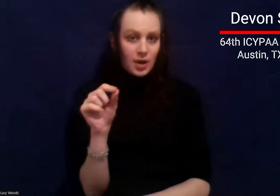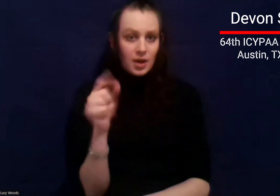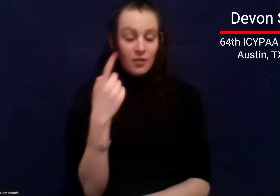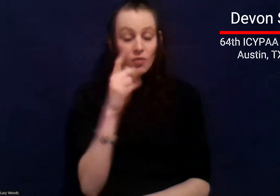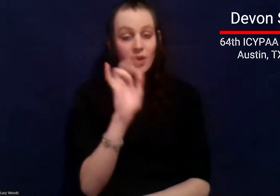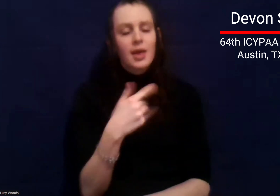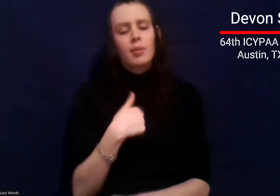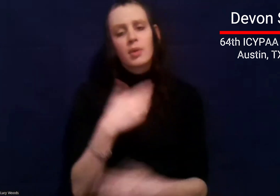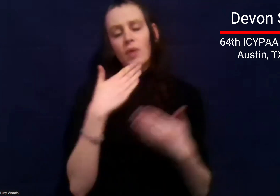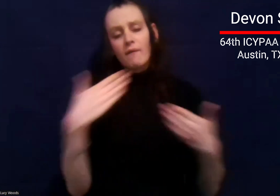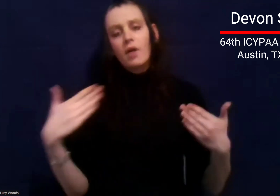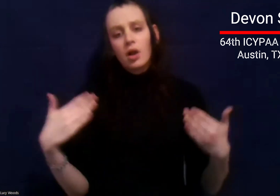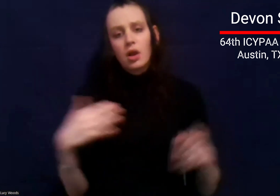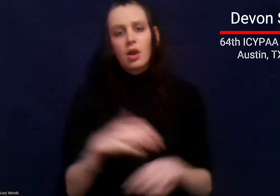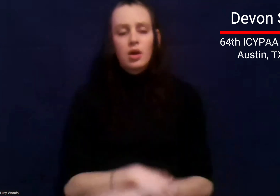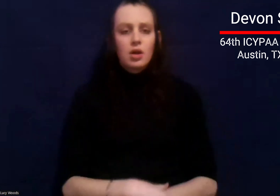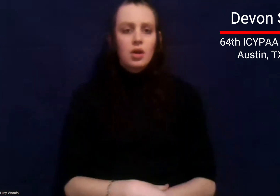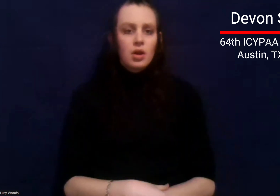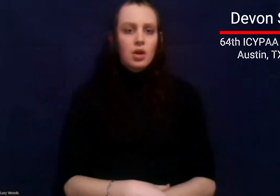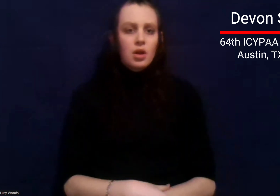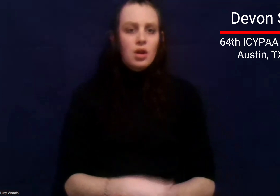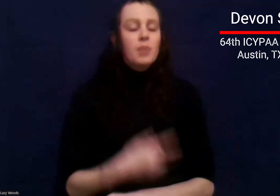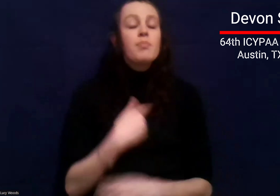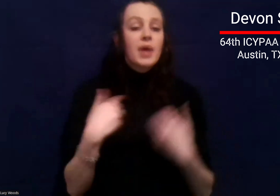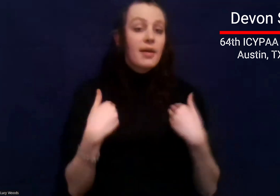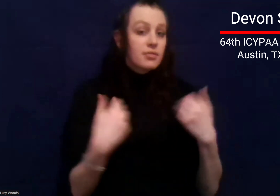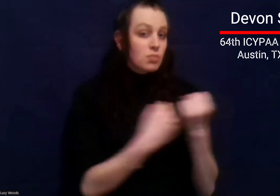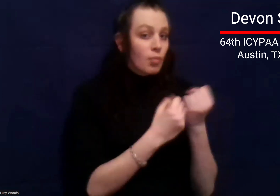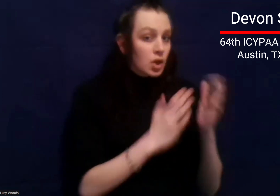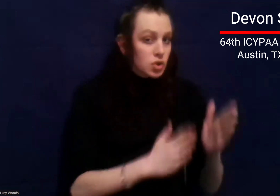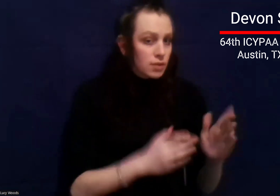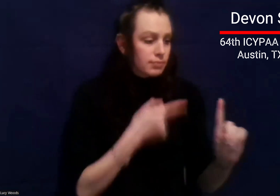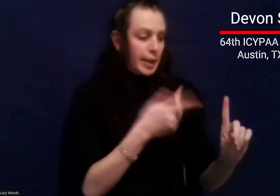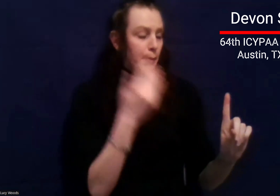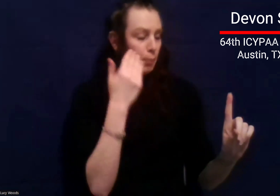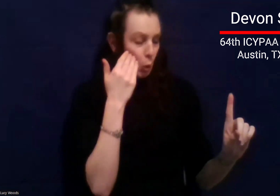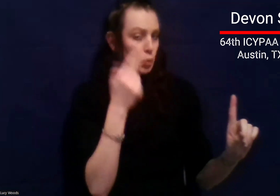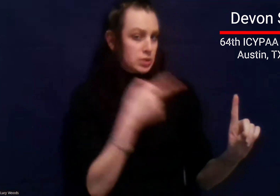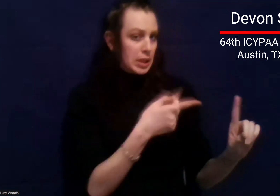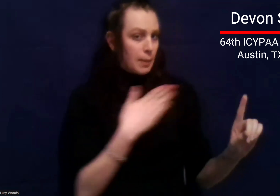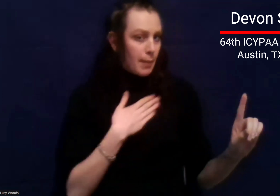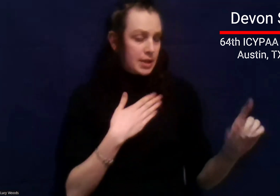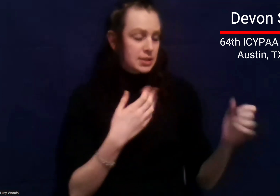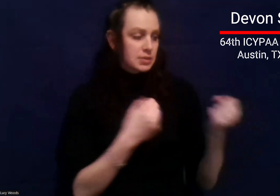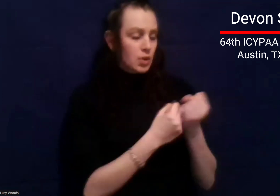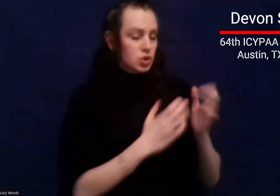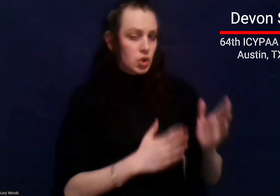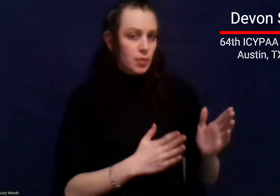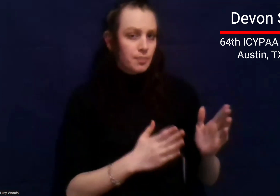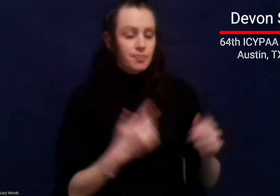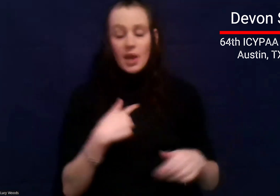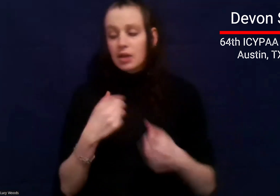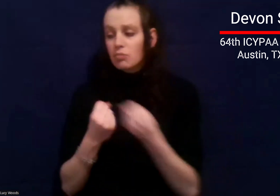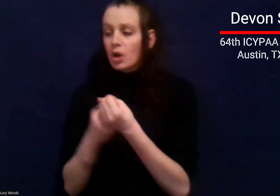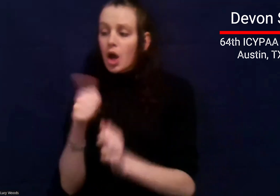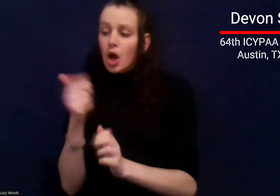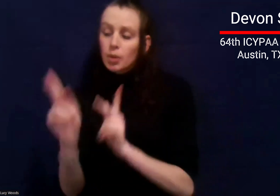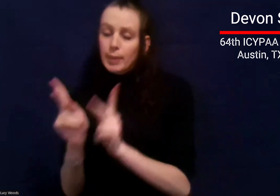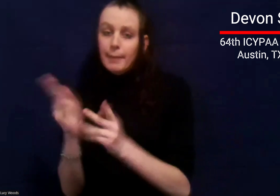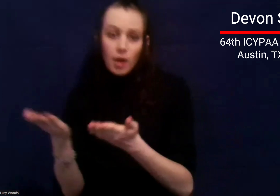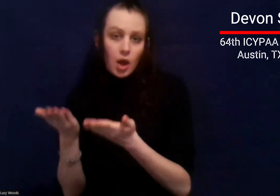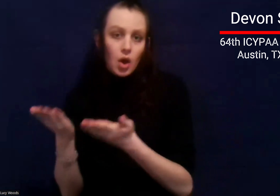grateful. I have a sponsor. He knows I'm his sponsee, and I sponsor other men in the